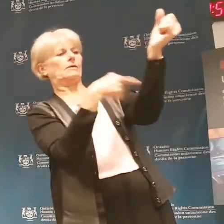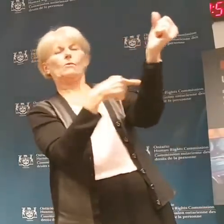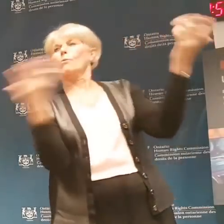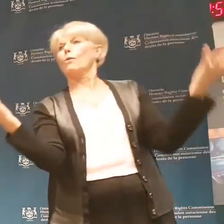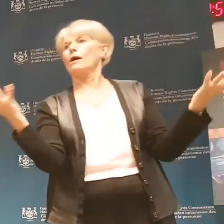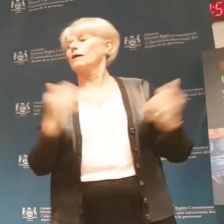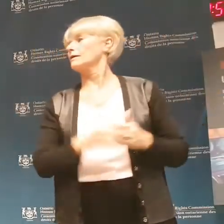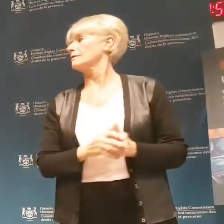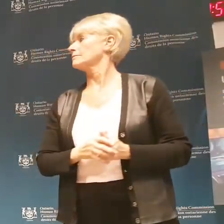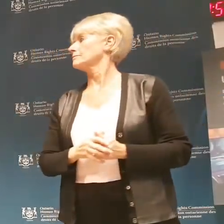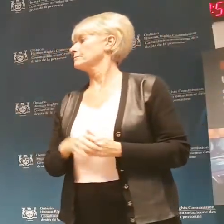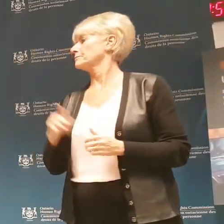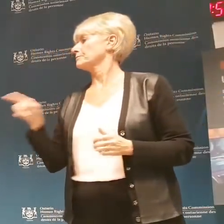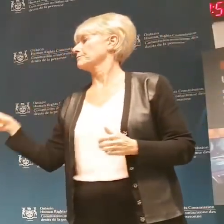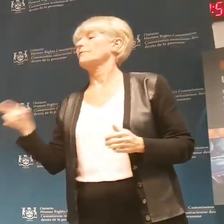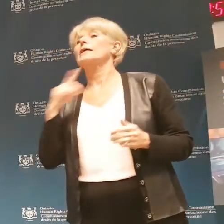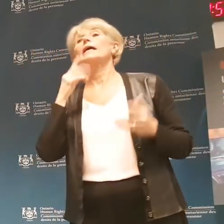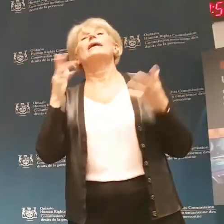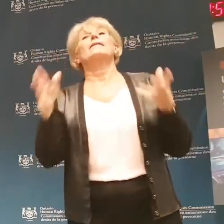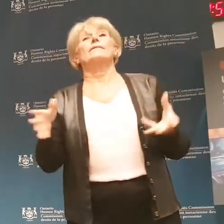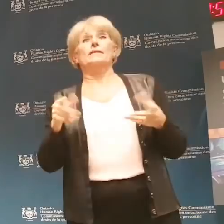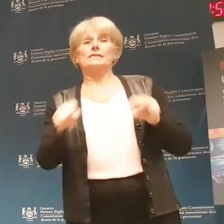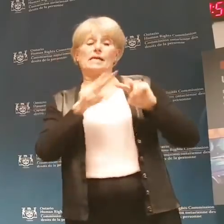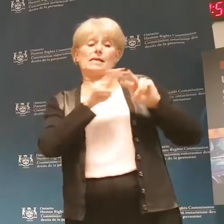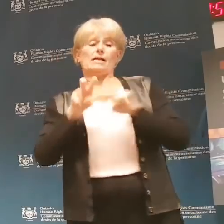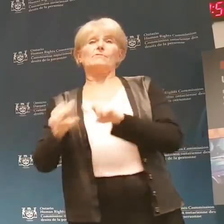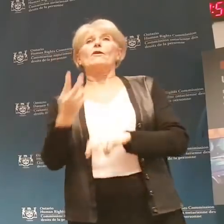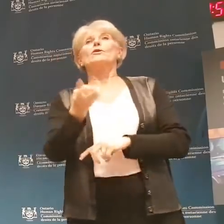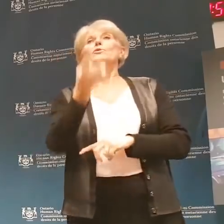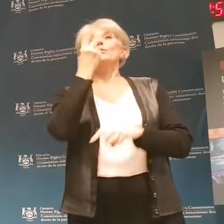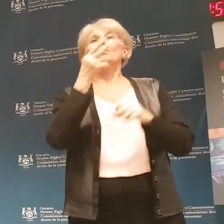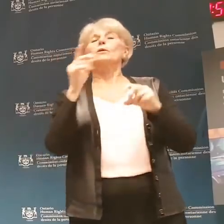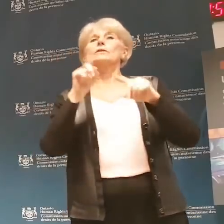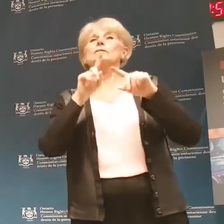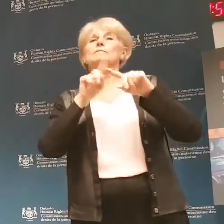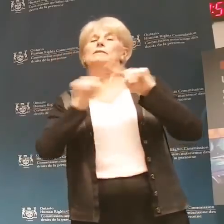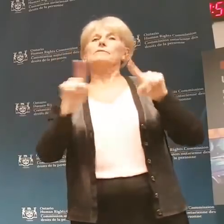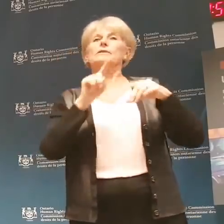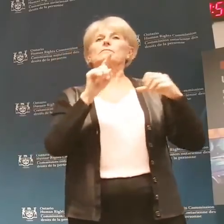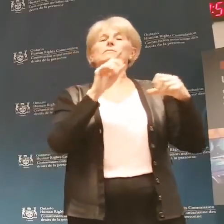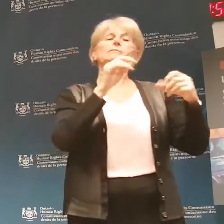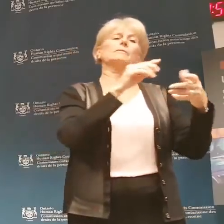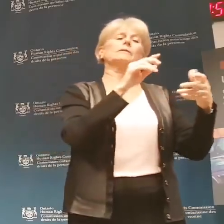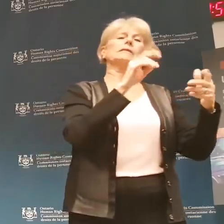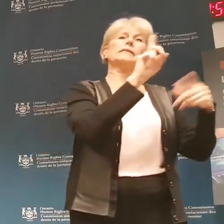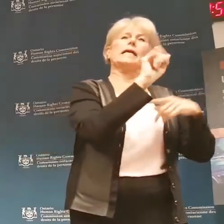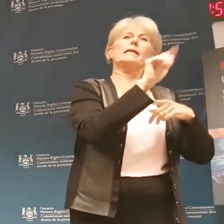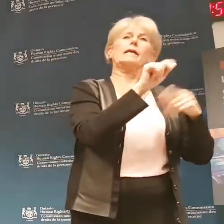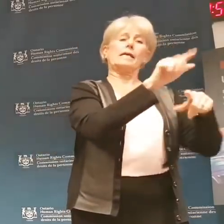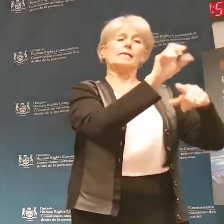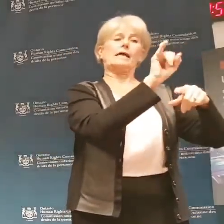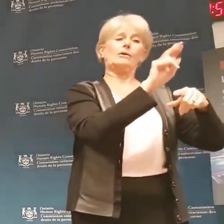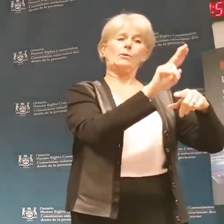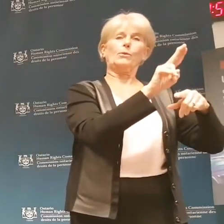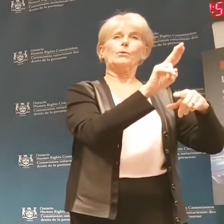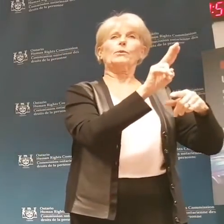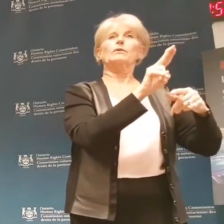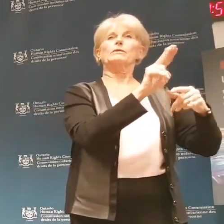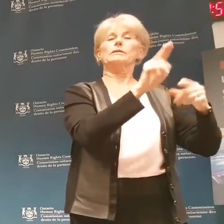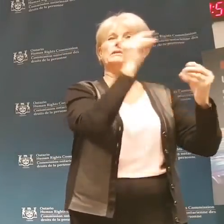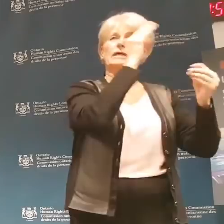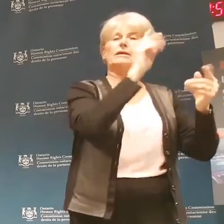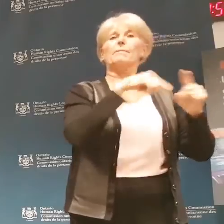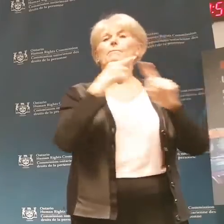So this is an analysis of two sort of complete data sets, the SIU data along with